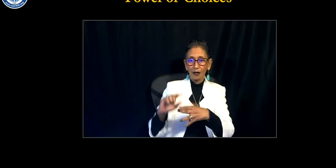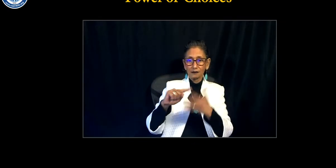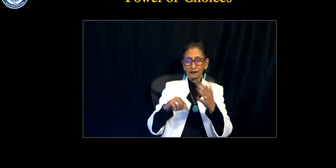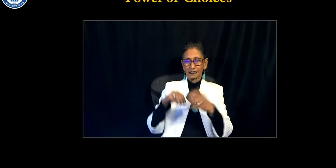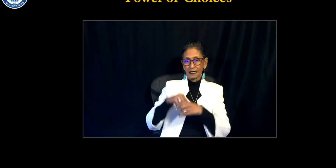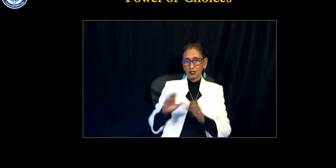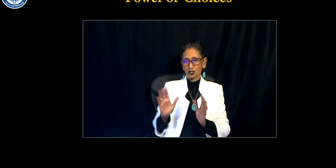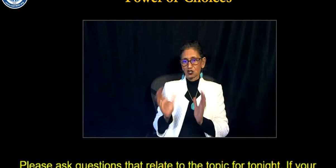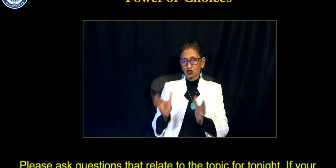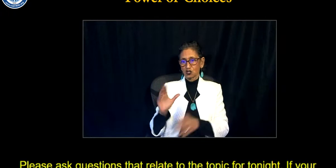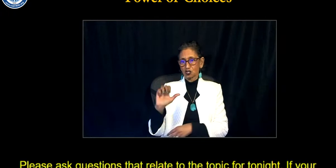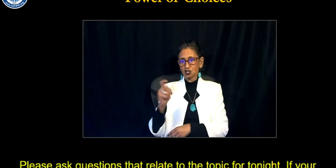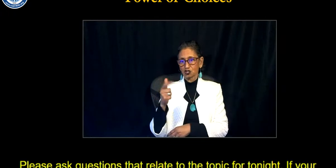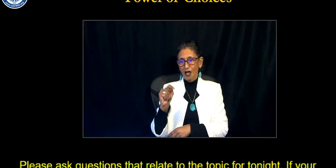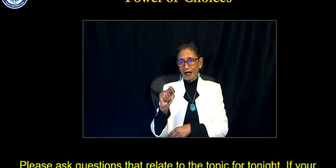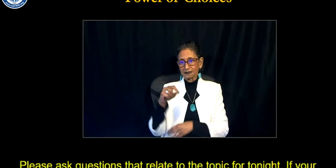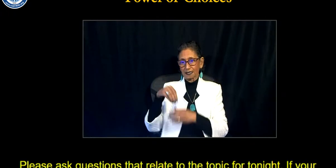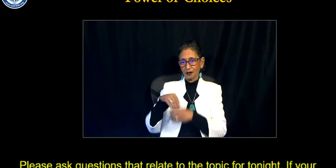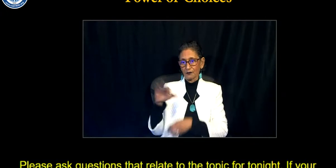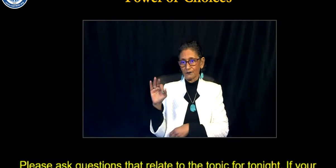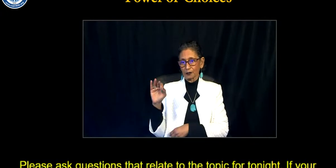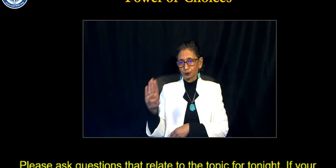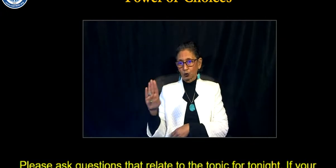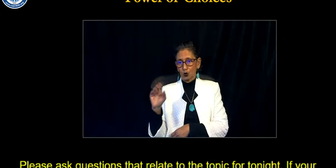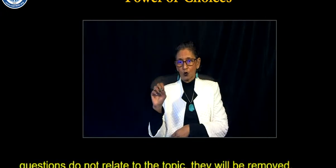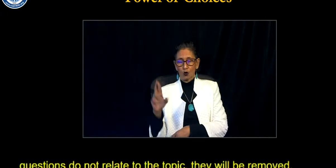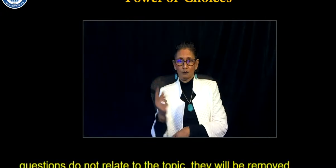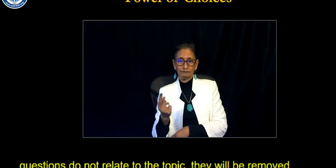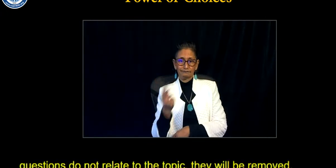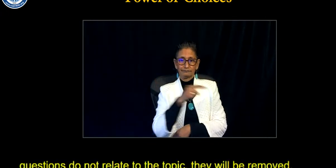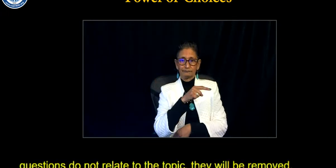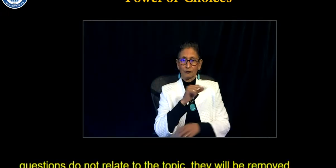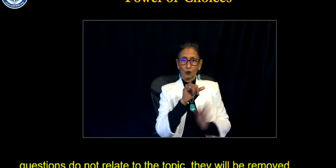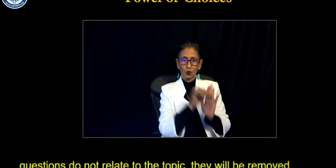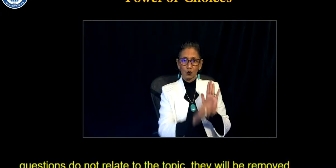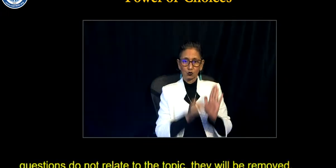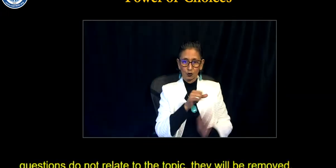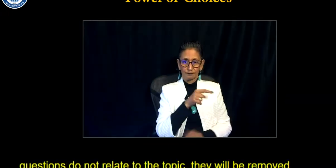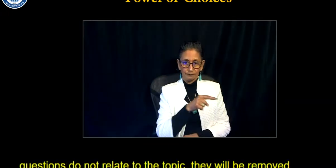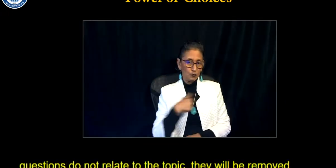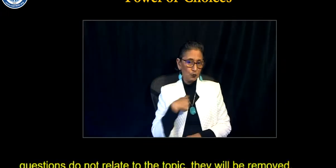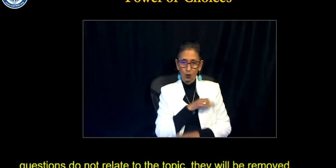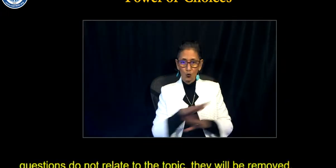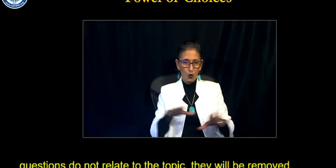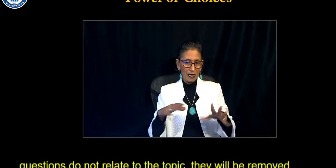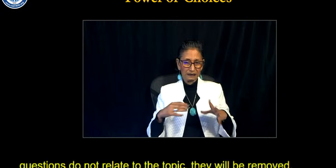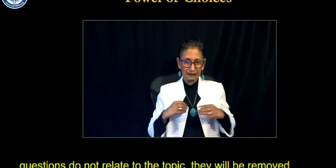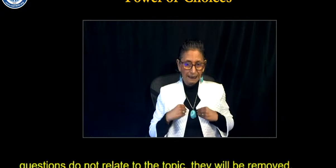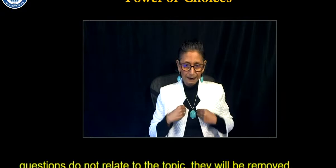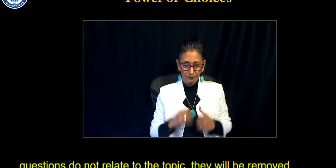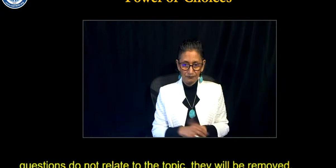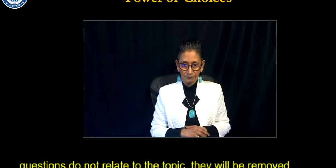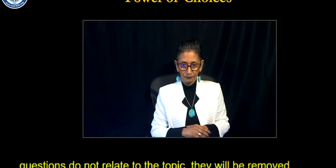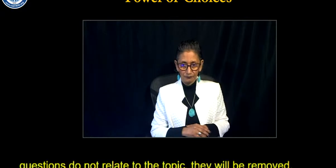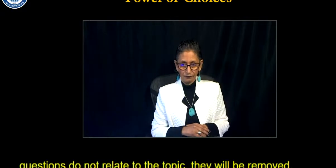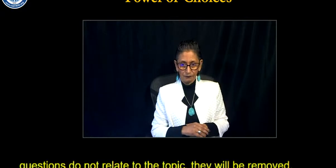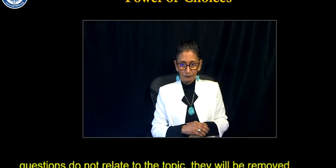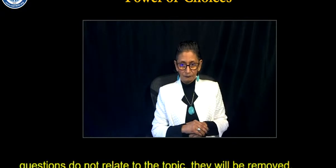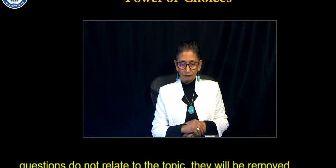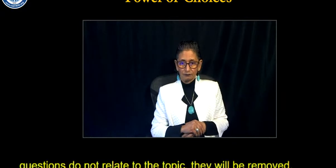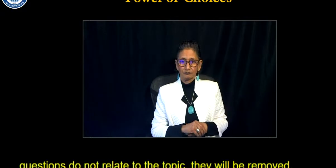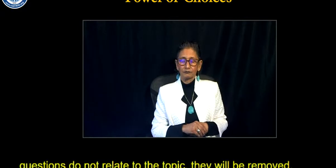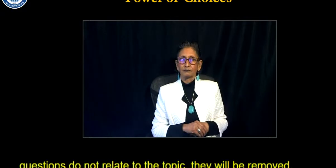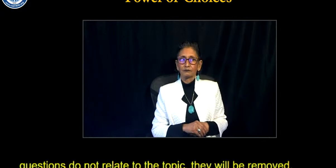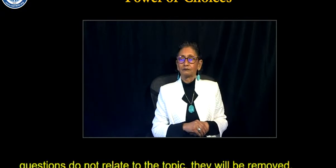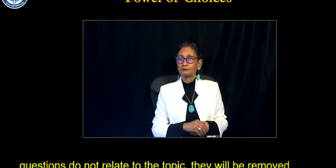Second ground rule, we do not accept harassment, bullying, insults of any kind in either Facebook or YouTube